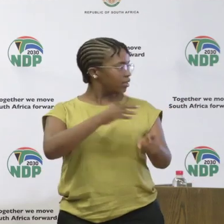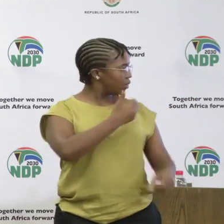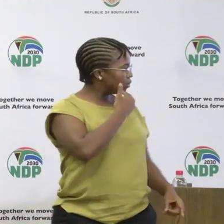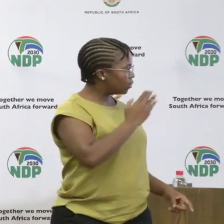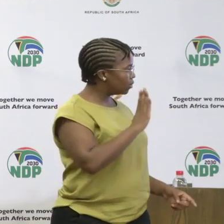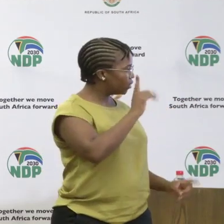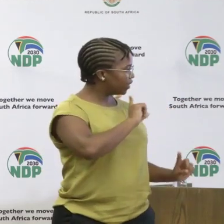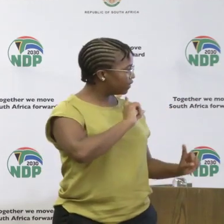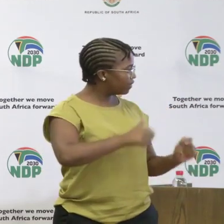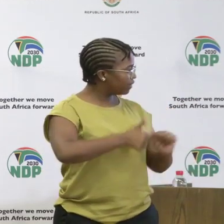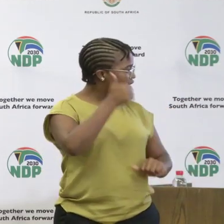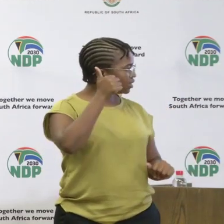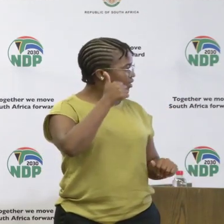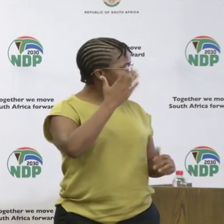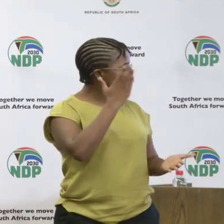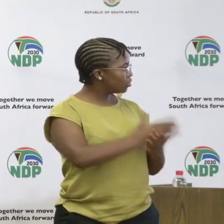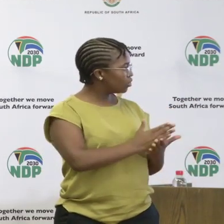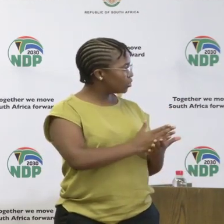first one.